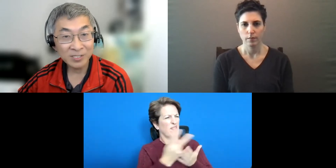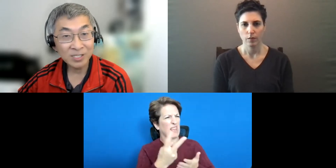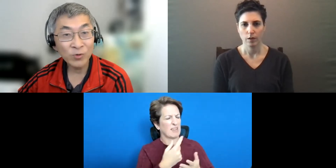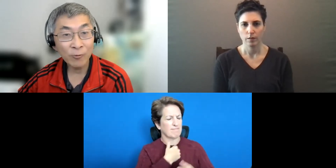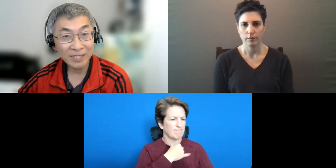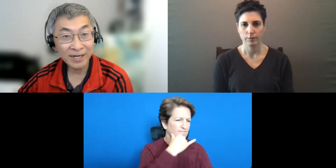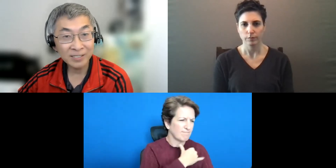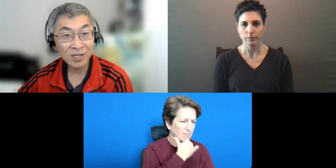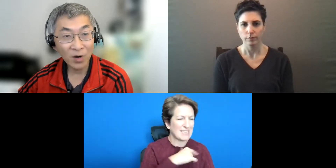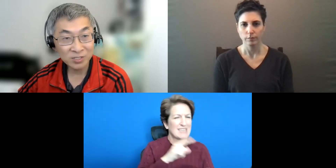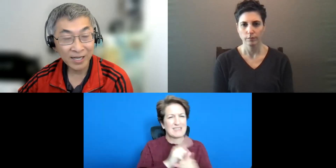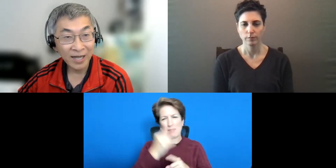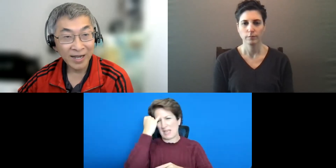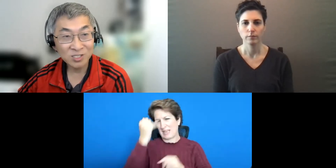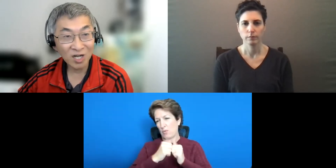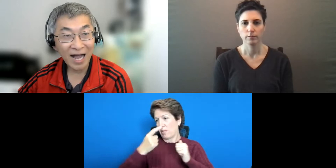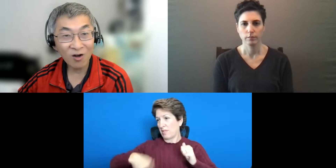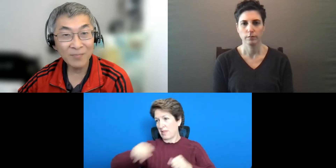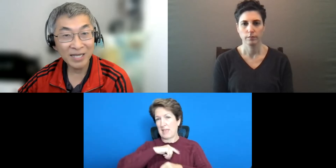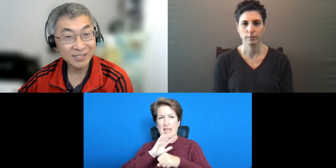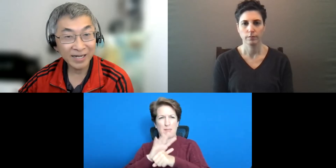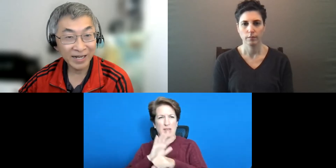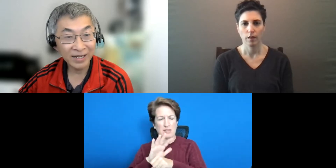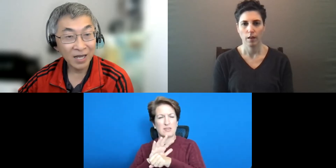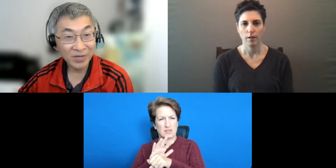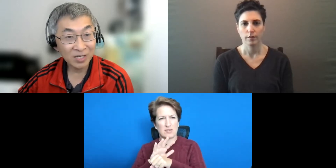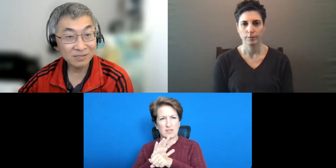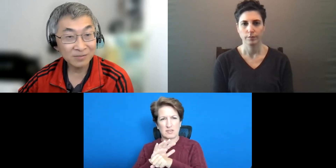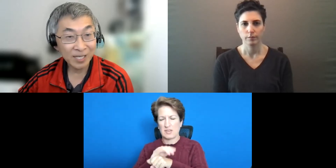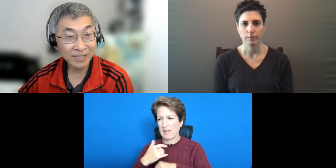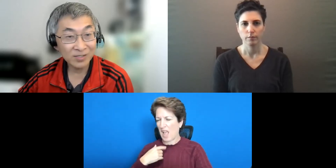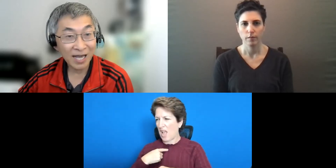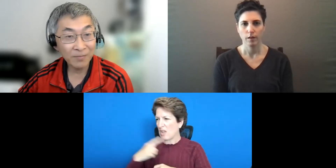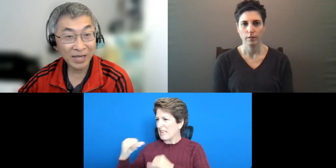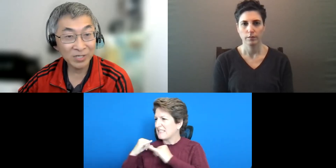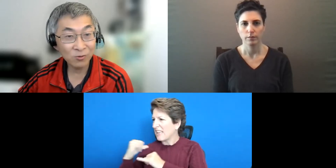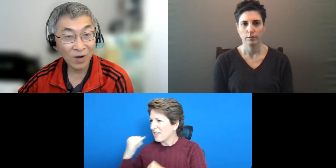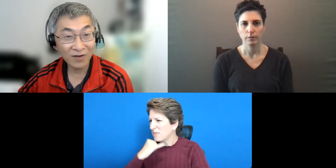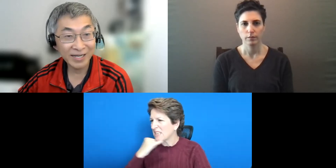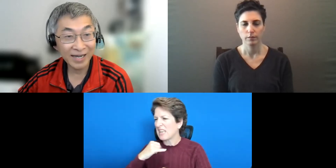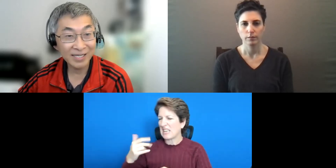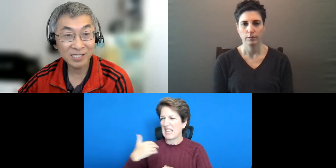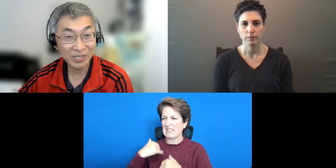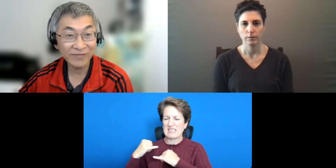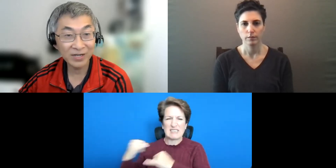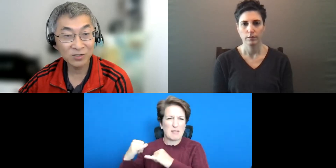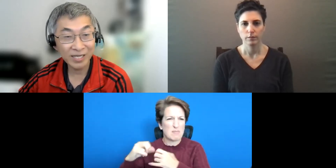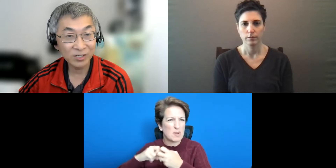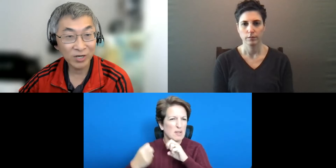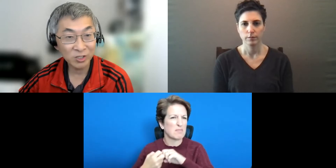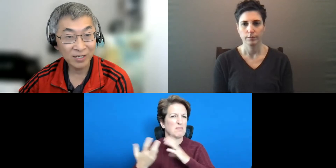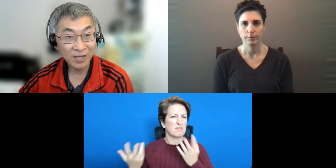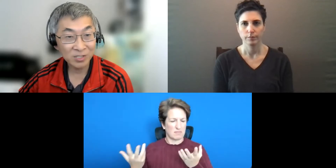Some of the things we resonate the most is not how amazing they did, because those are maybe one of the cases specific